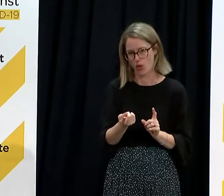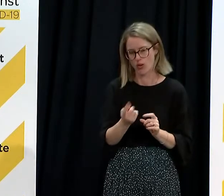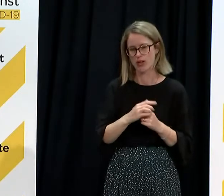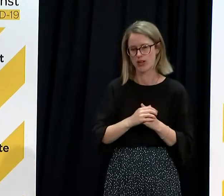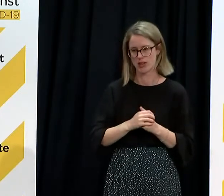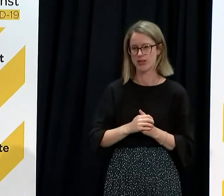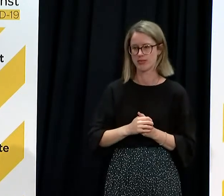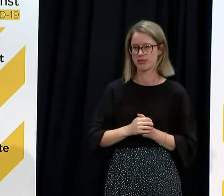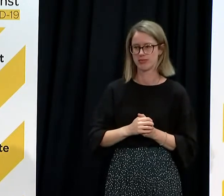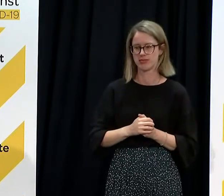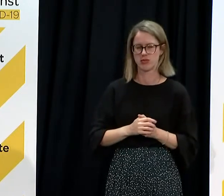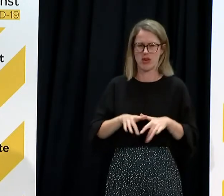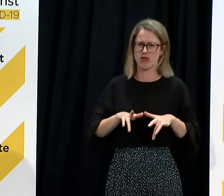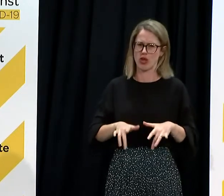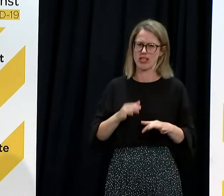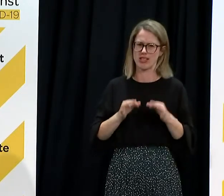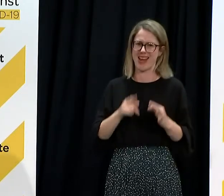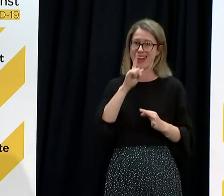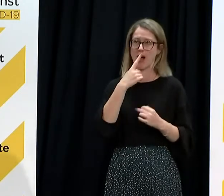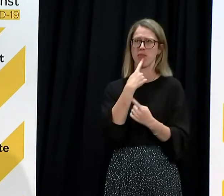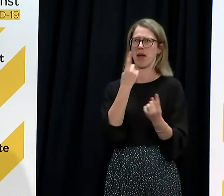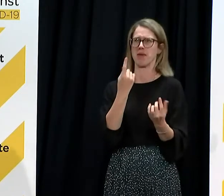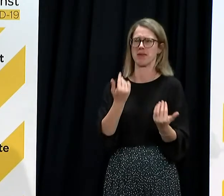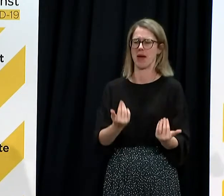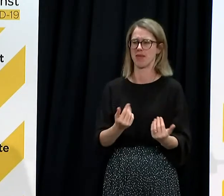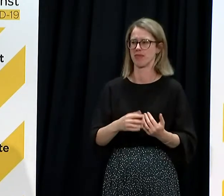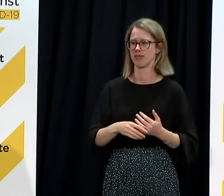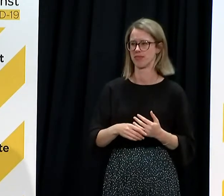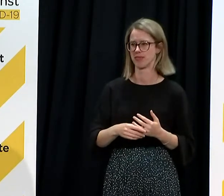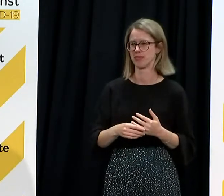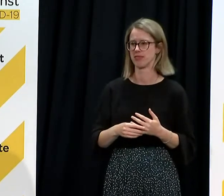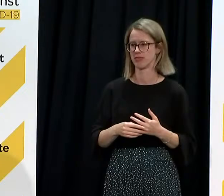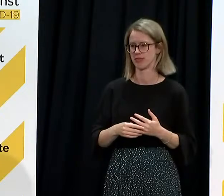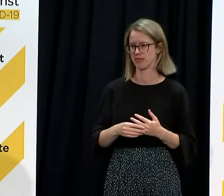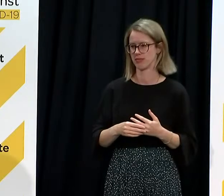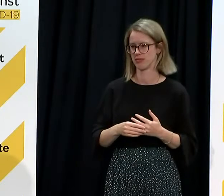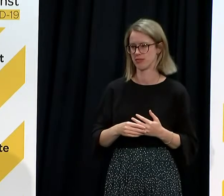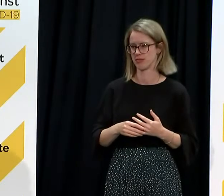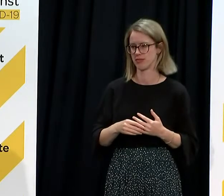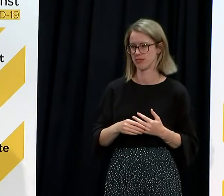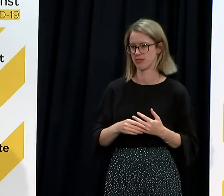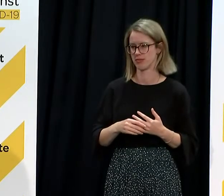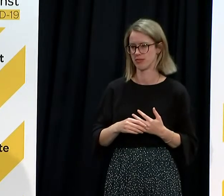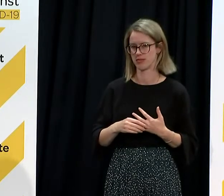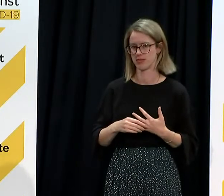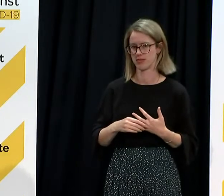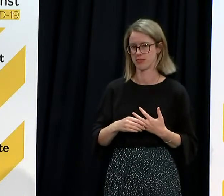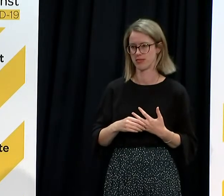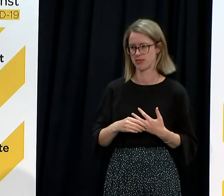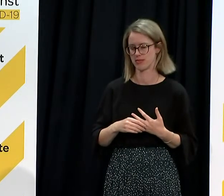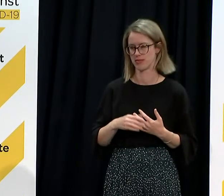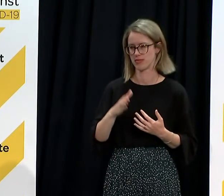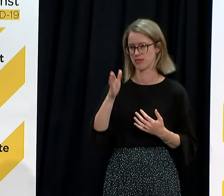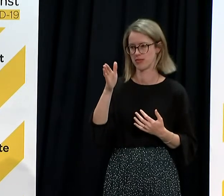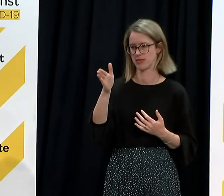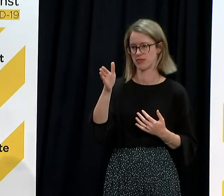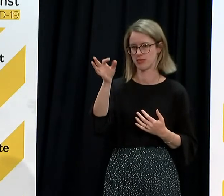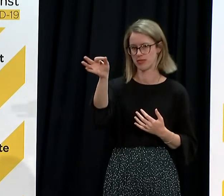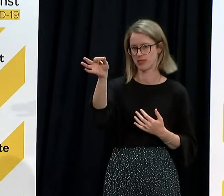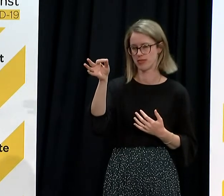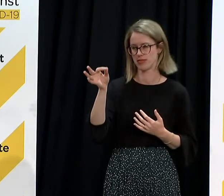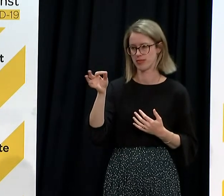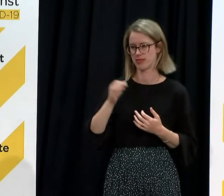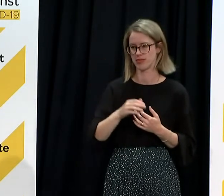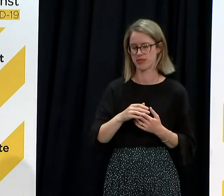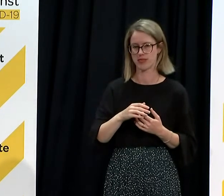literally it will be tomorrow. We haven't made any decisions at this stage. In the front. Thank you. Oh, sorry, then I'll come back to you. Sorry, so just